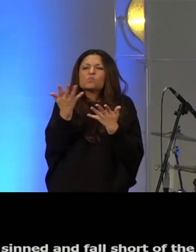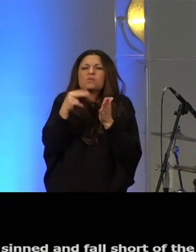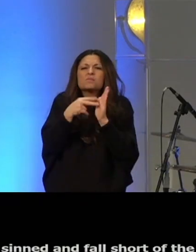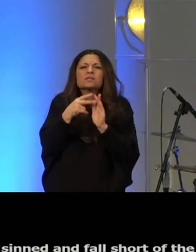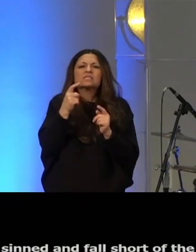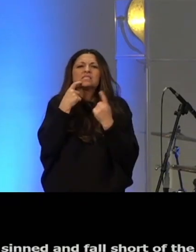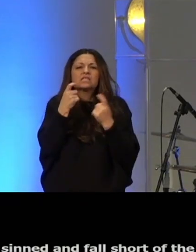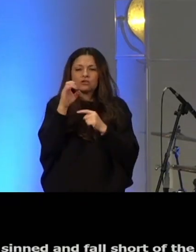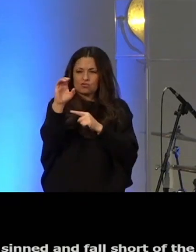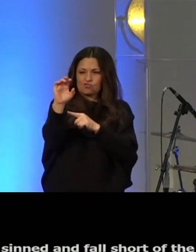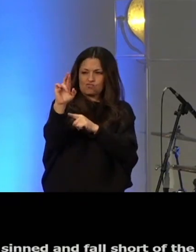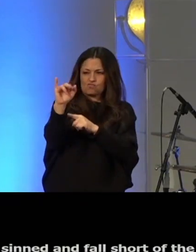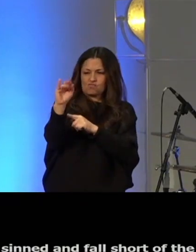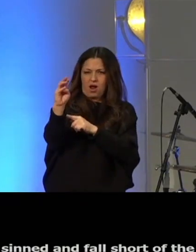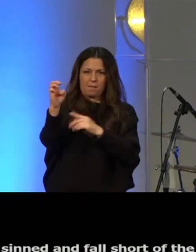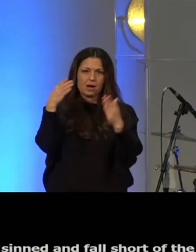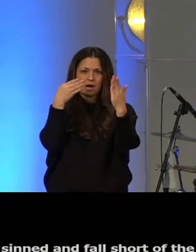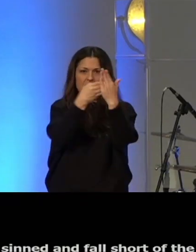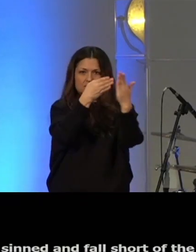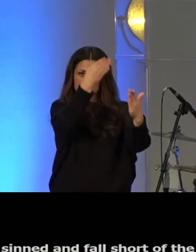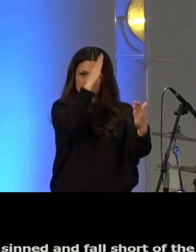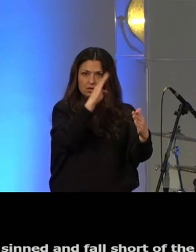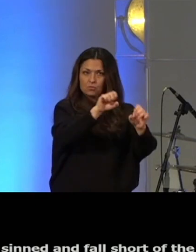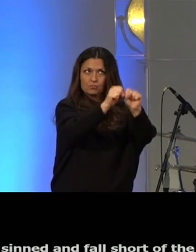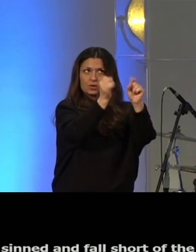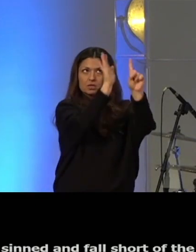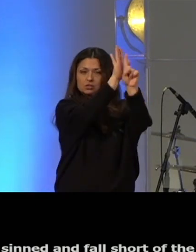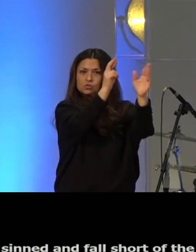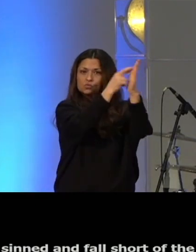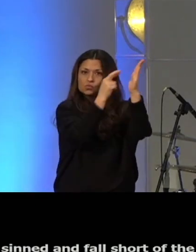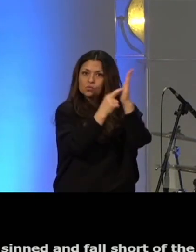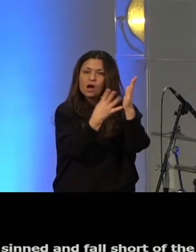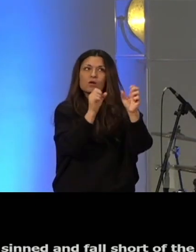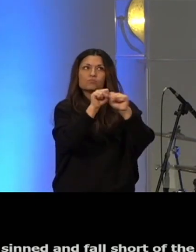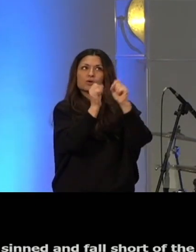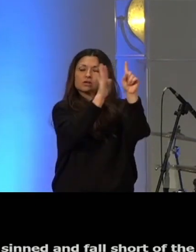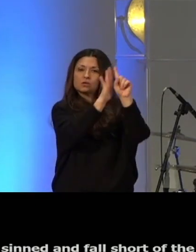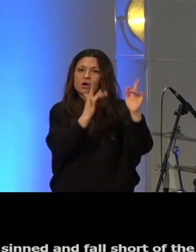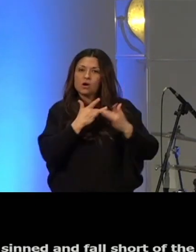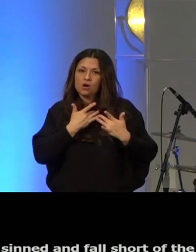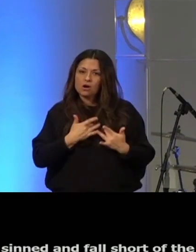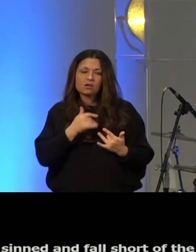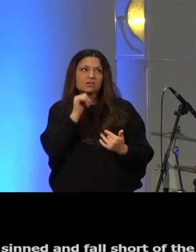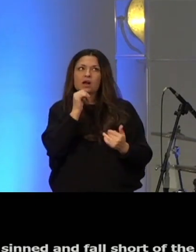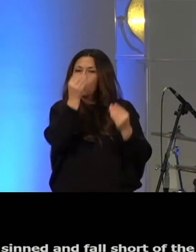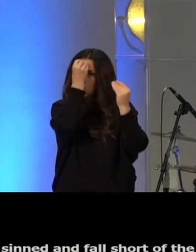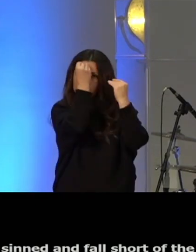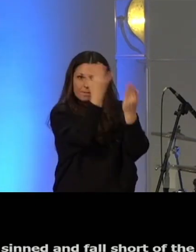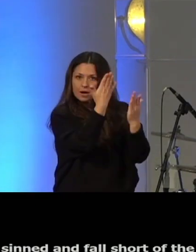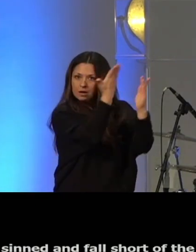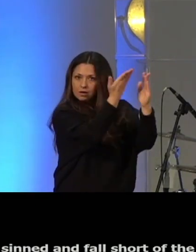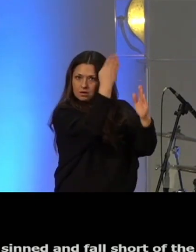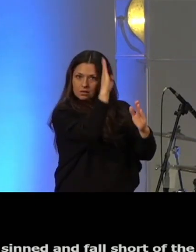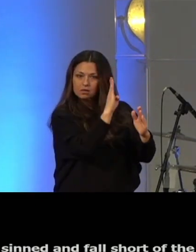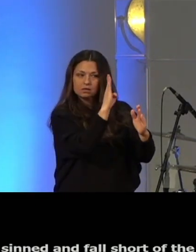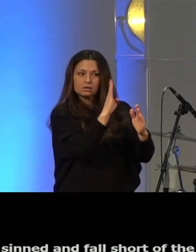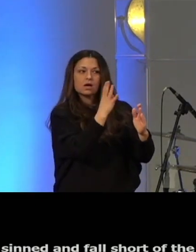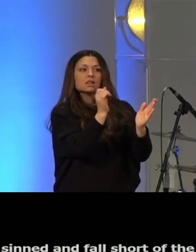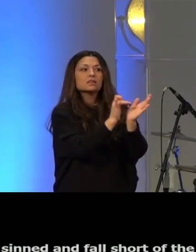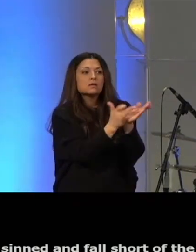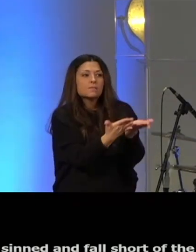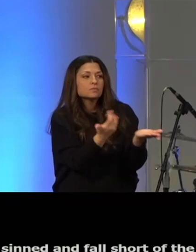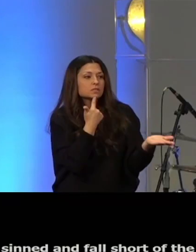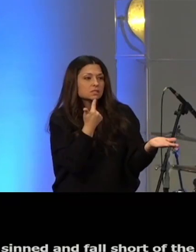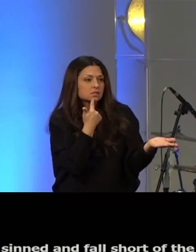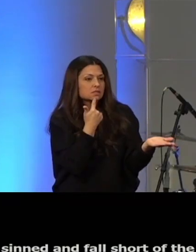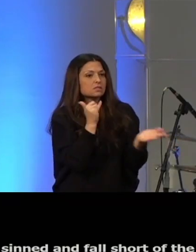God. It's where we break God's rules and God's heart by disobeying God. And the Bible